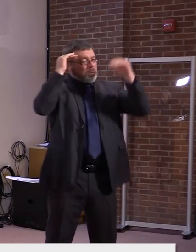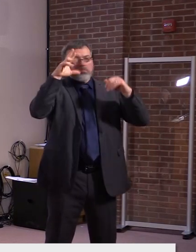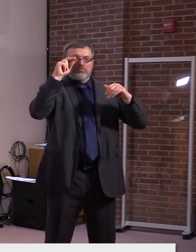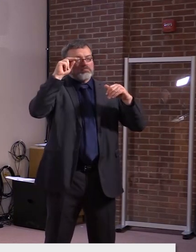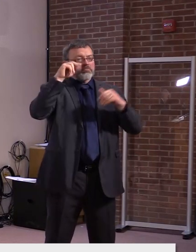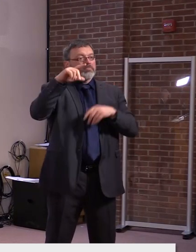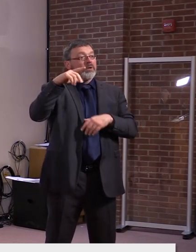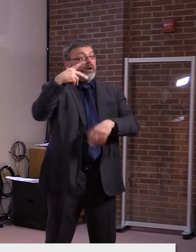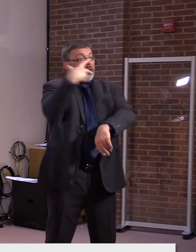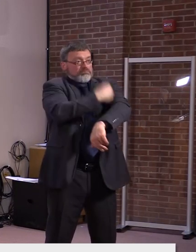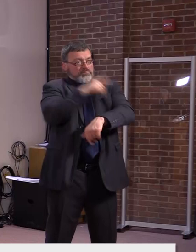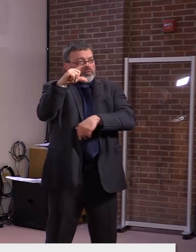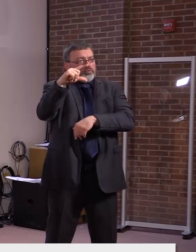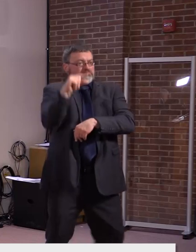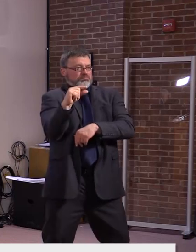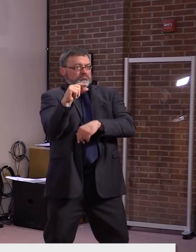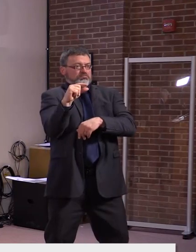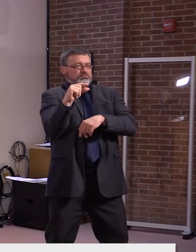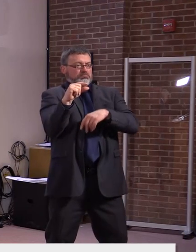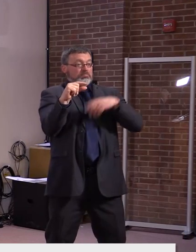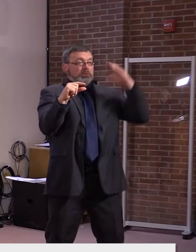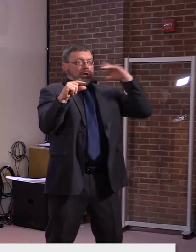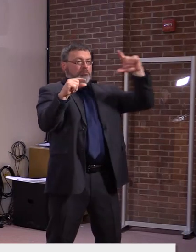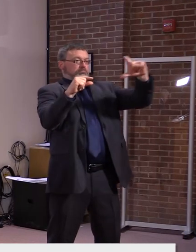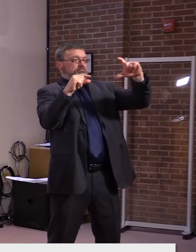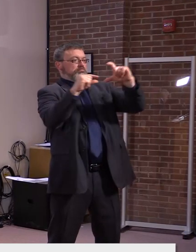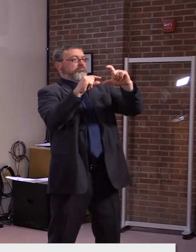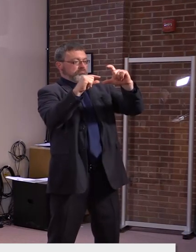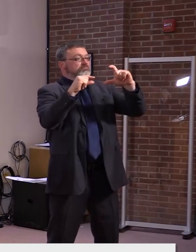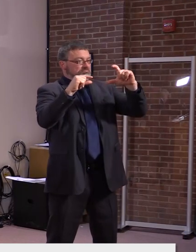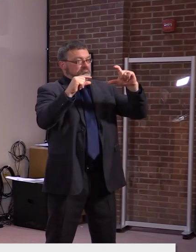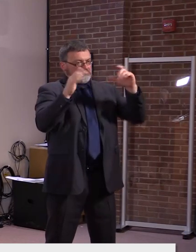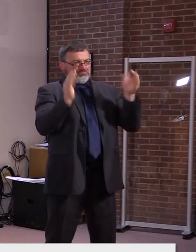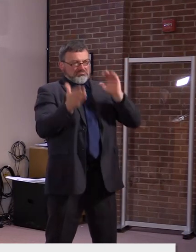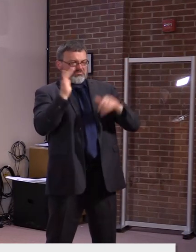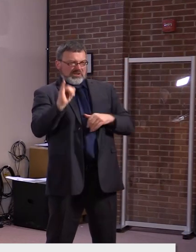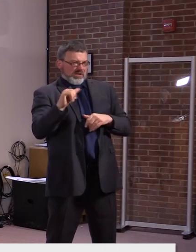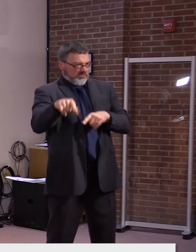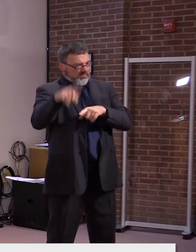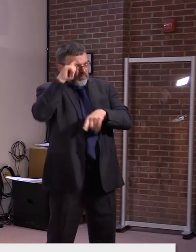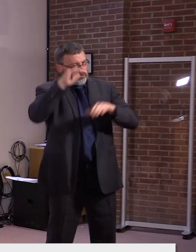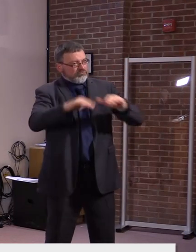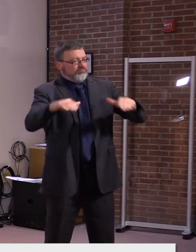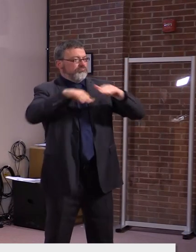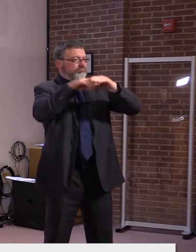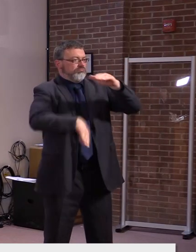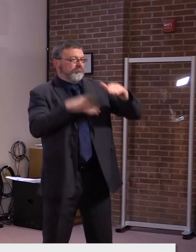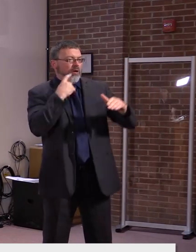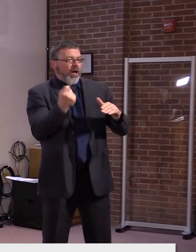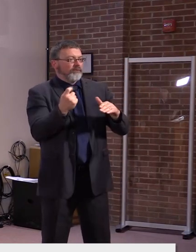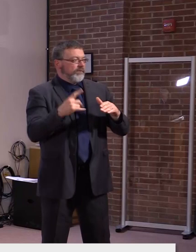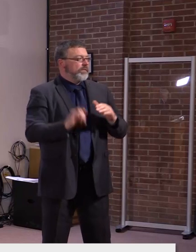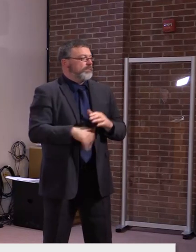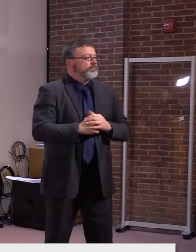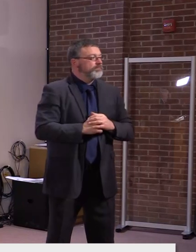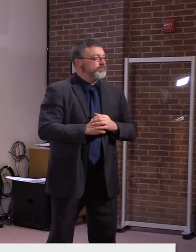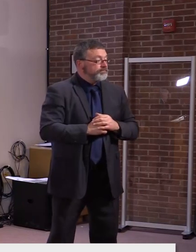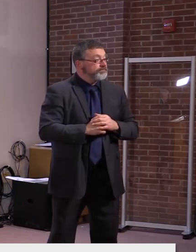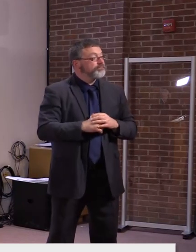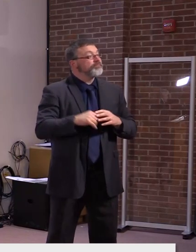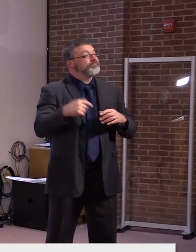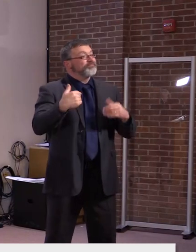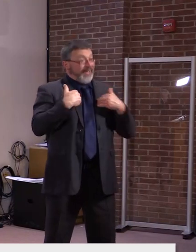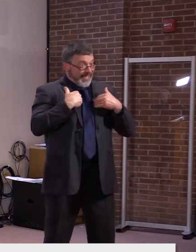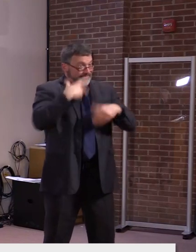have school-based clinics for this vaccination effort, as well as at pharmacies, pediatrician's office, and at